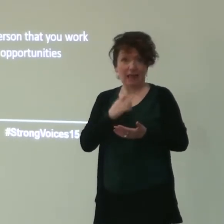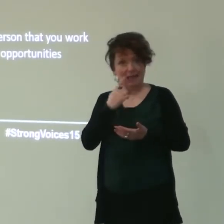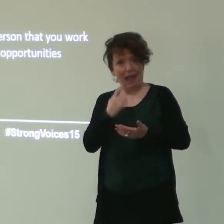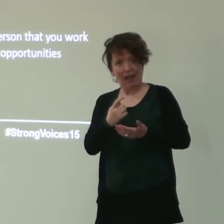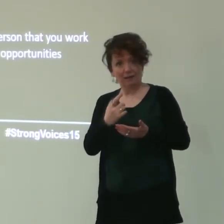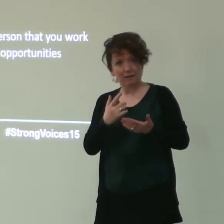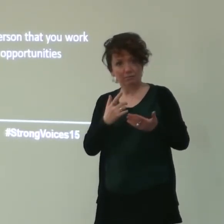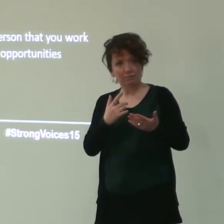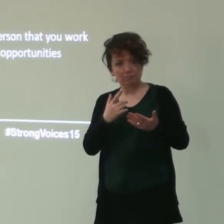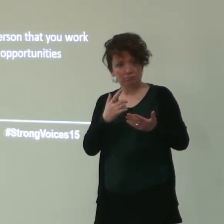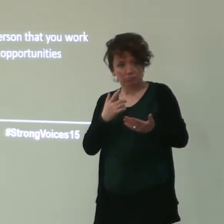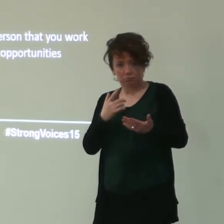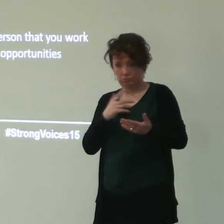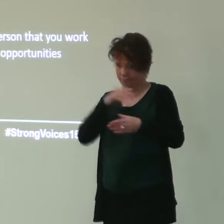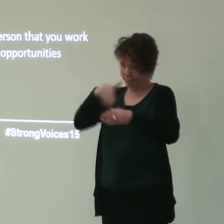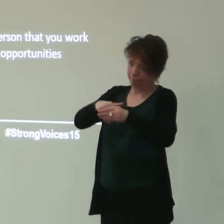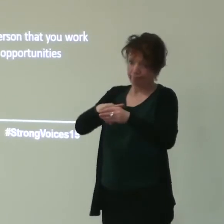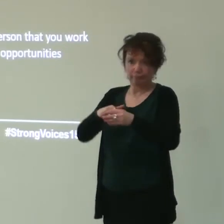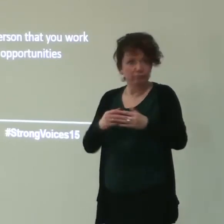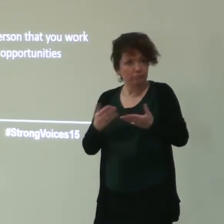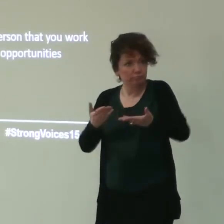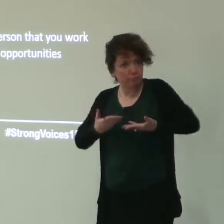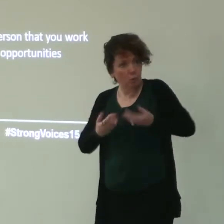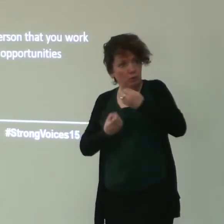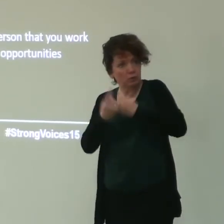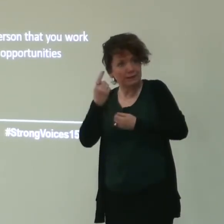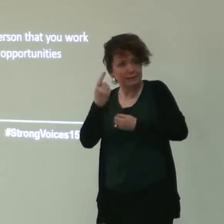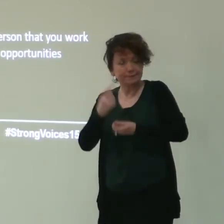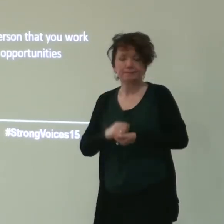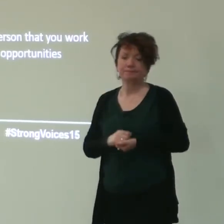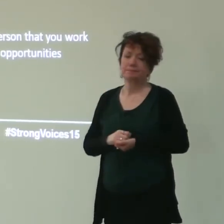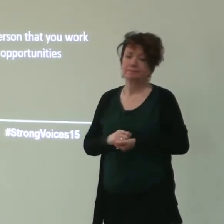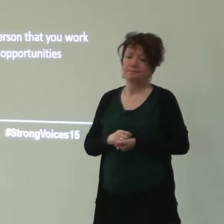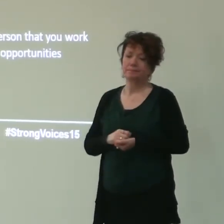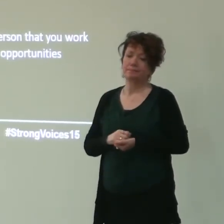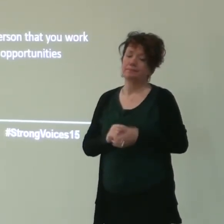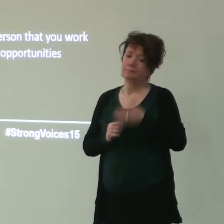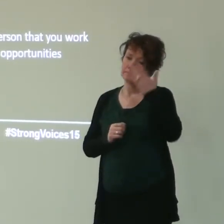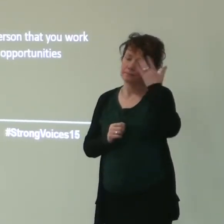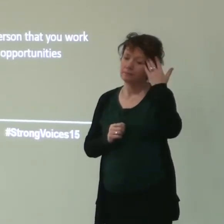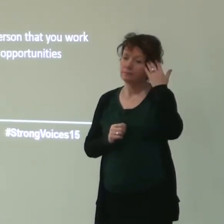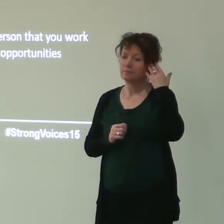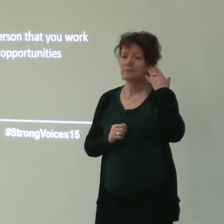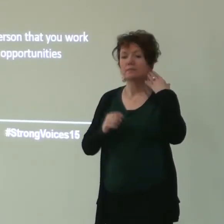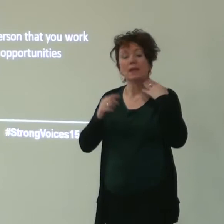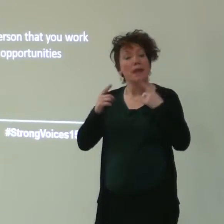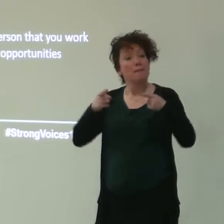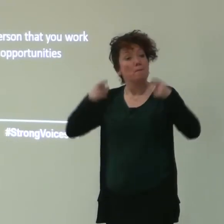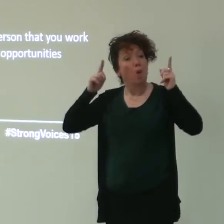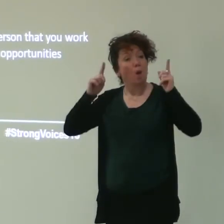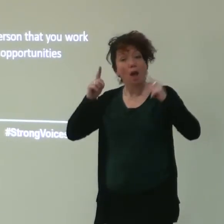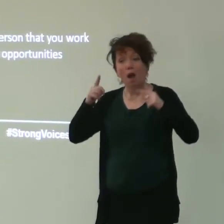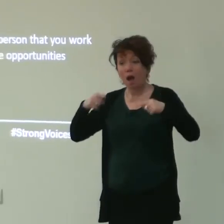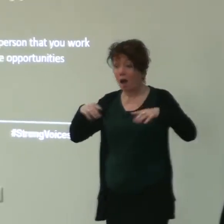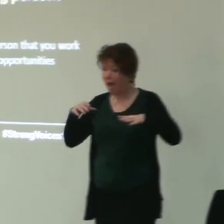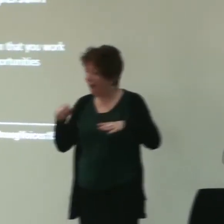take advantage of these opportunities. And just to say that for the employers specifically, there is a sheet that